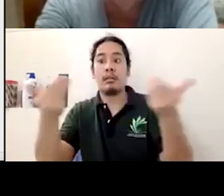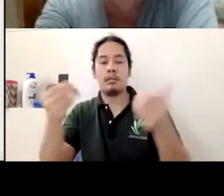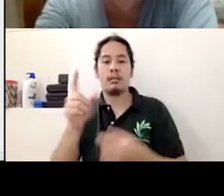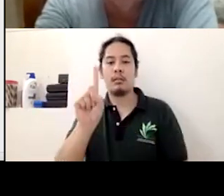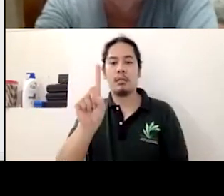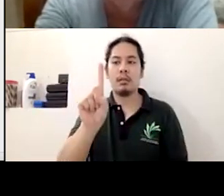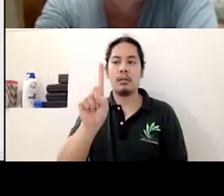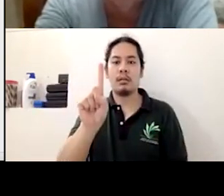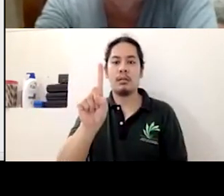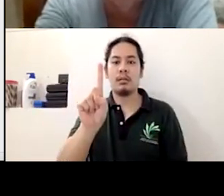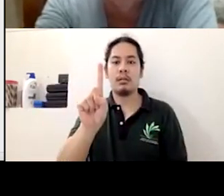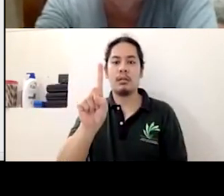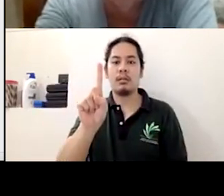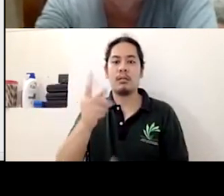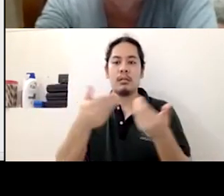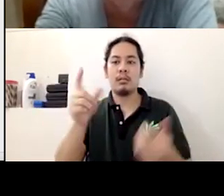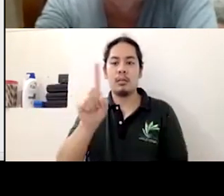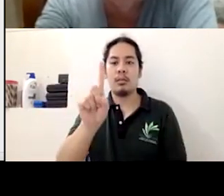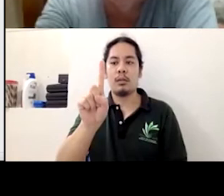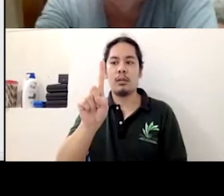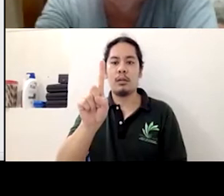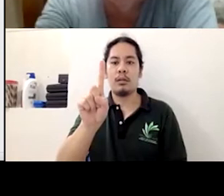one uh,